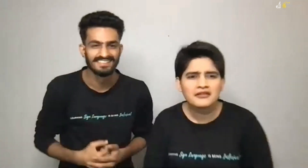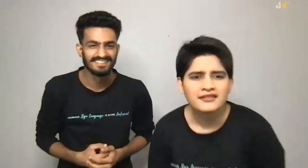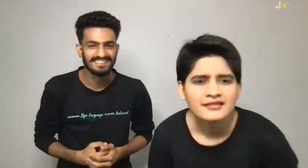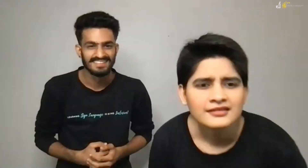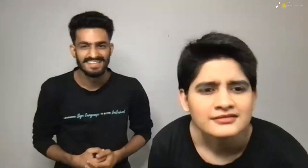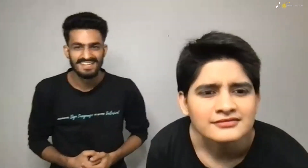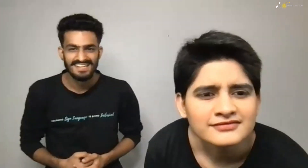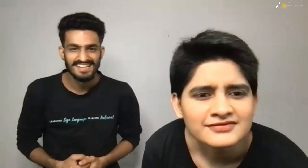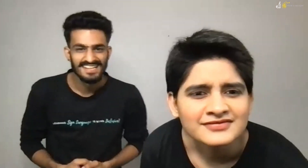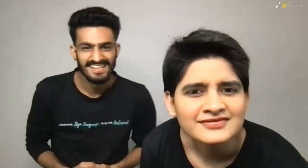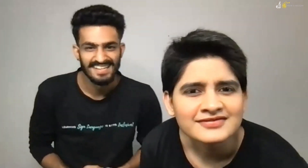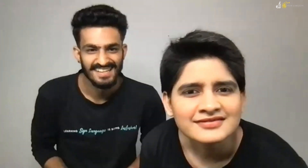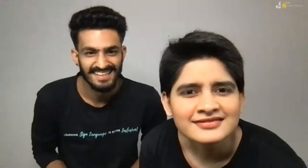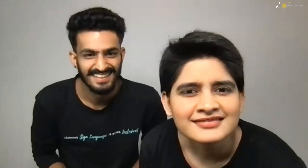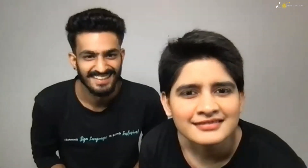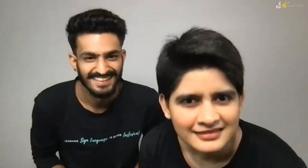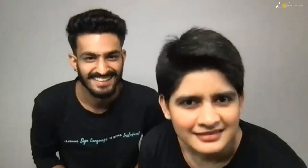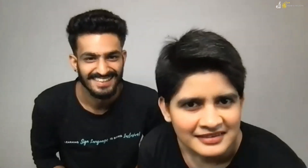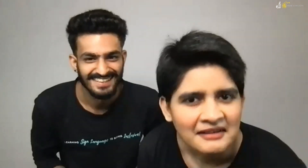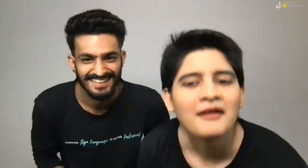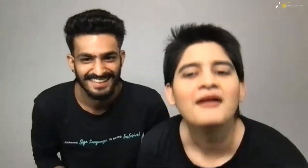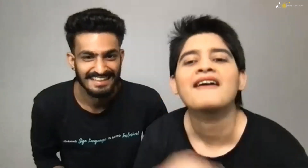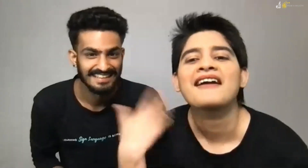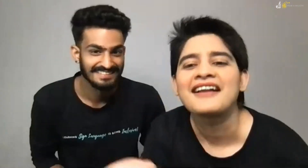drama? What do you all think?